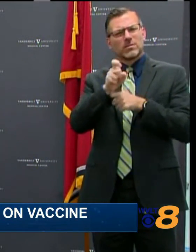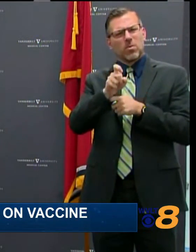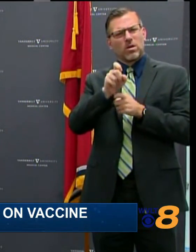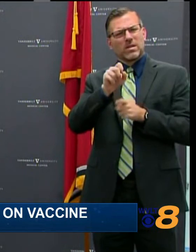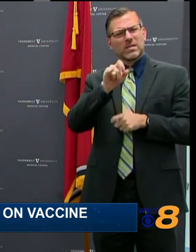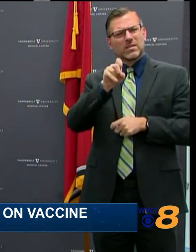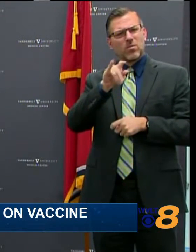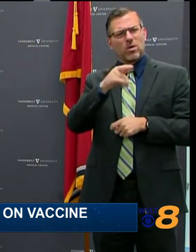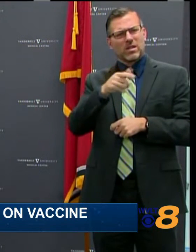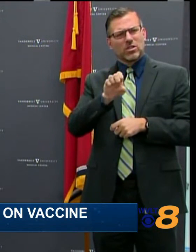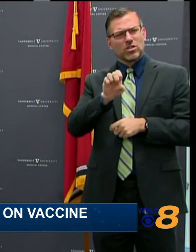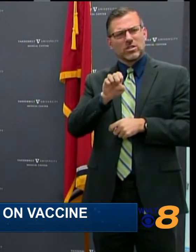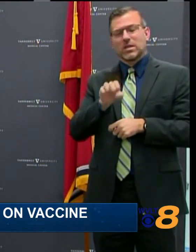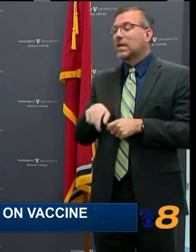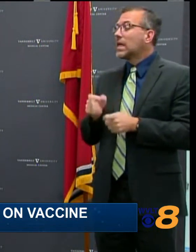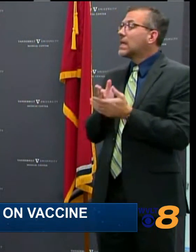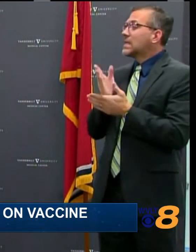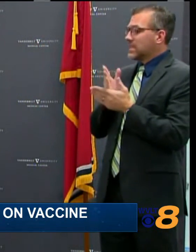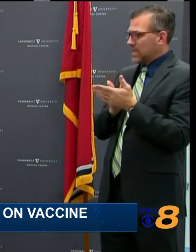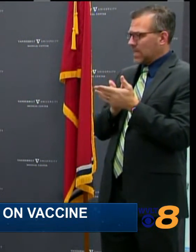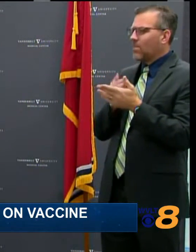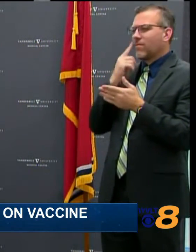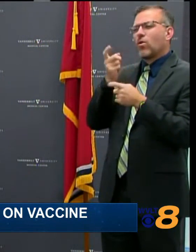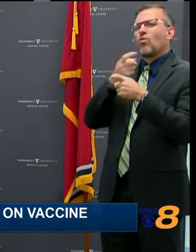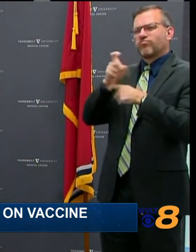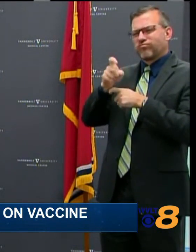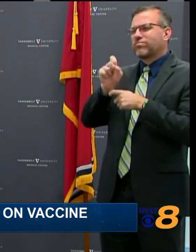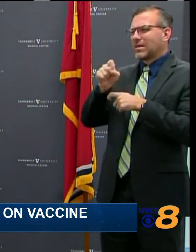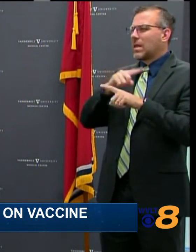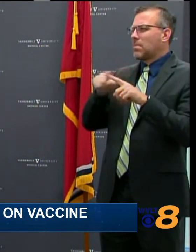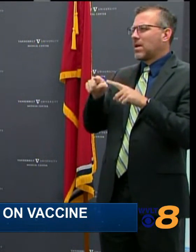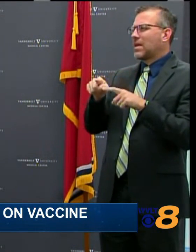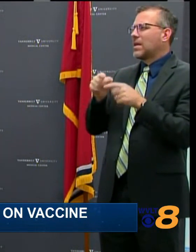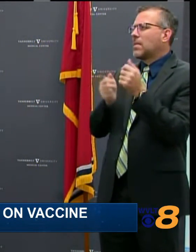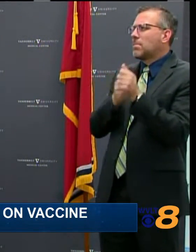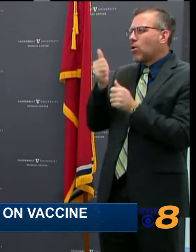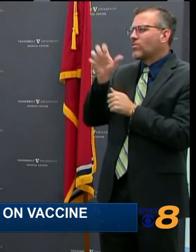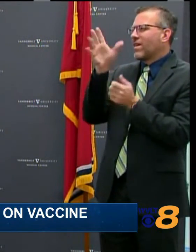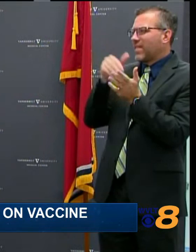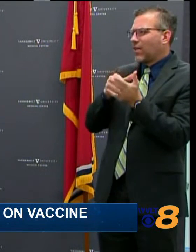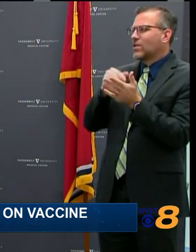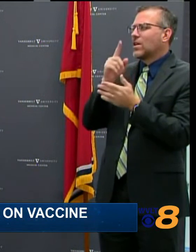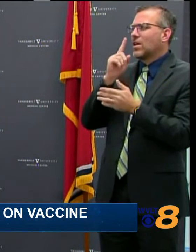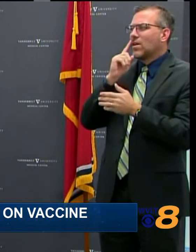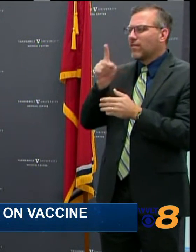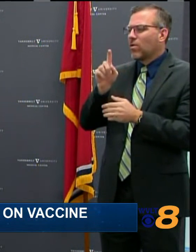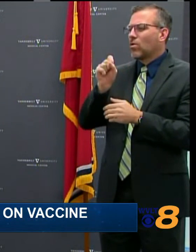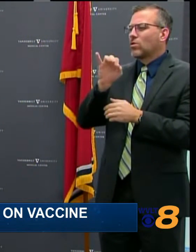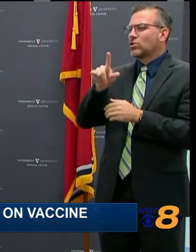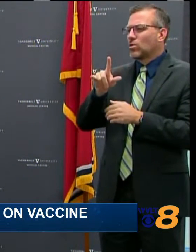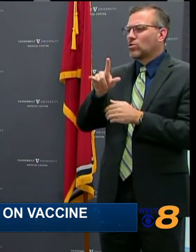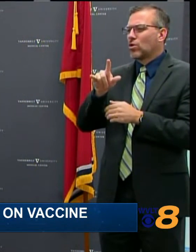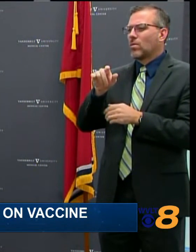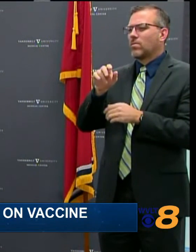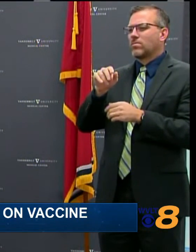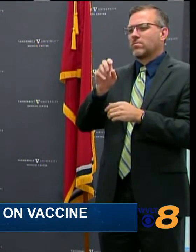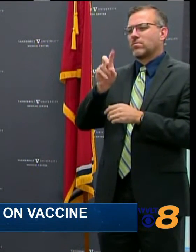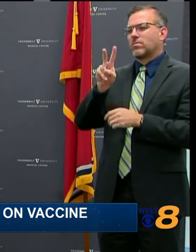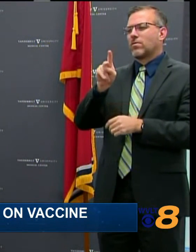There are some for spoilage, but the smallest allocation of 5,000 is for the social vulnerability index. And that's because we